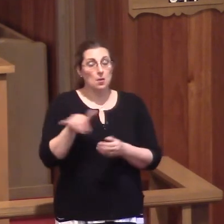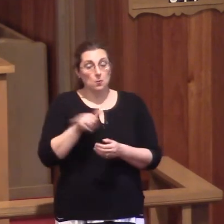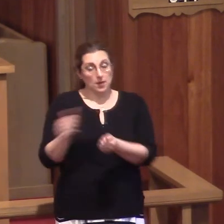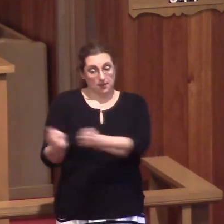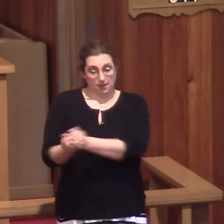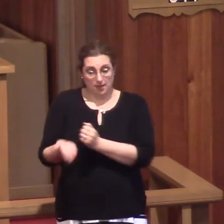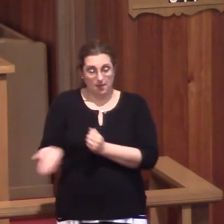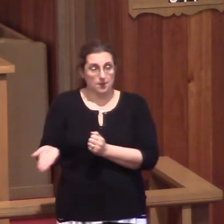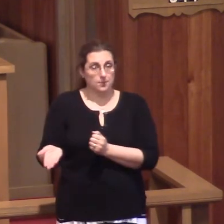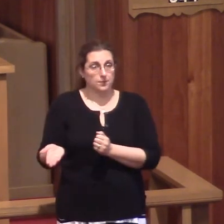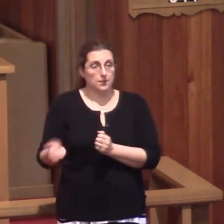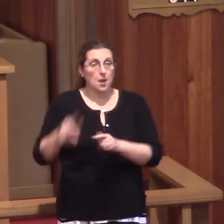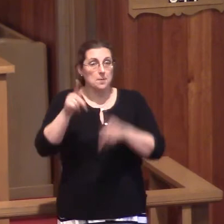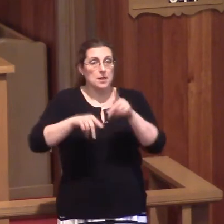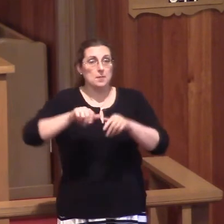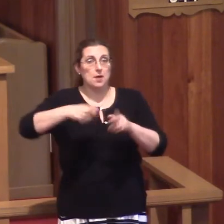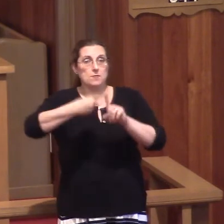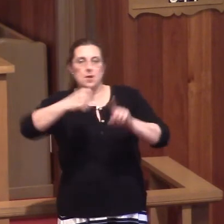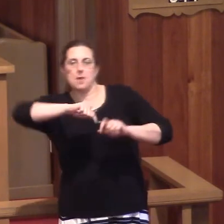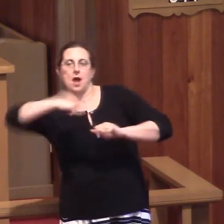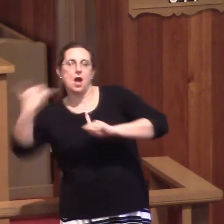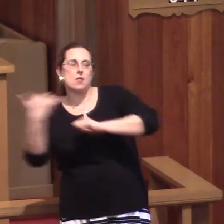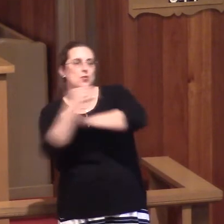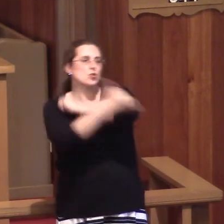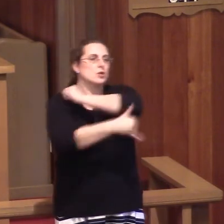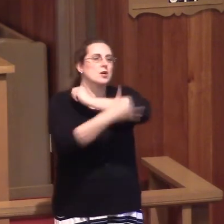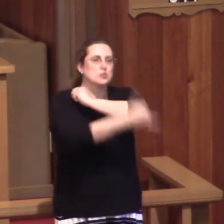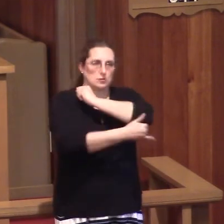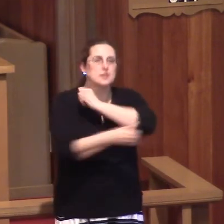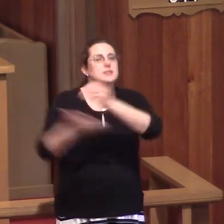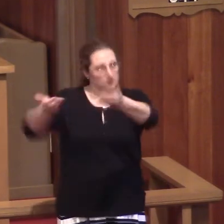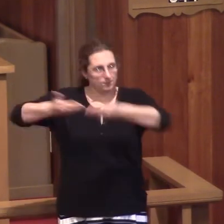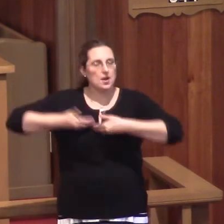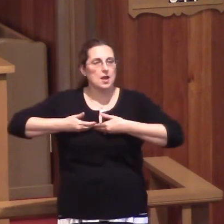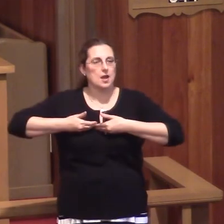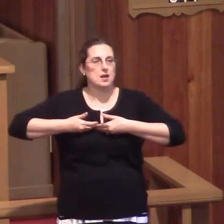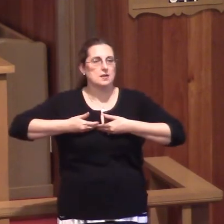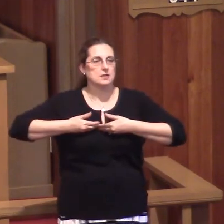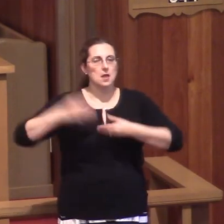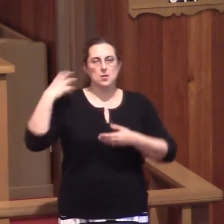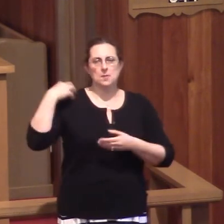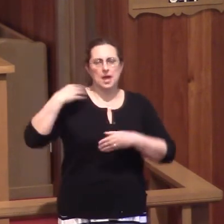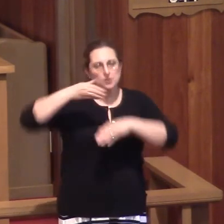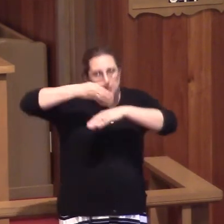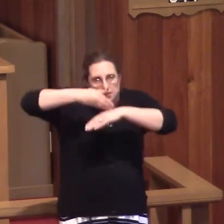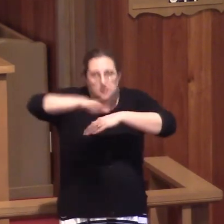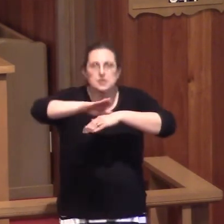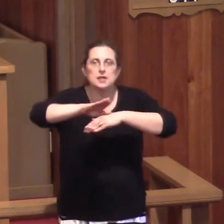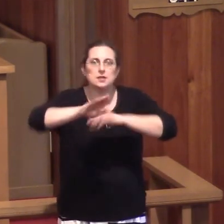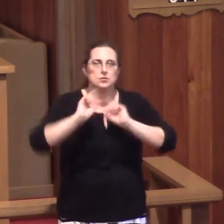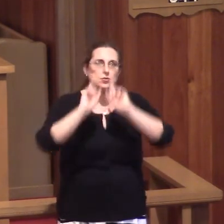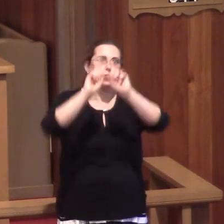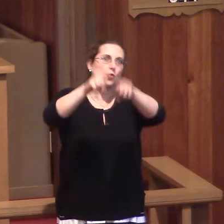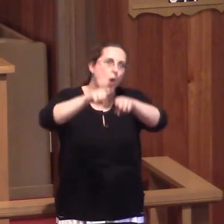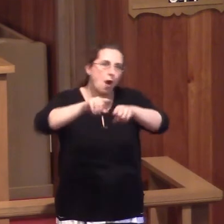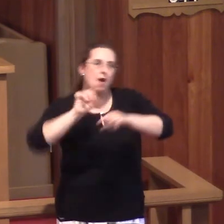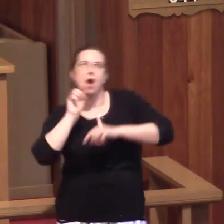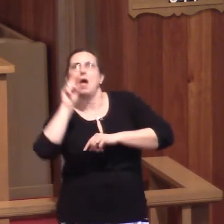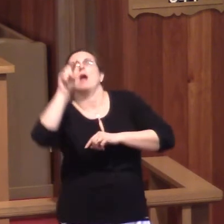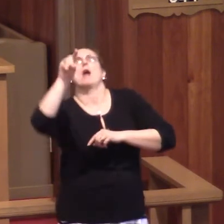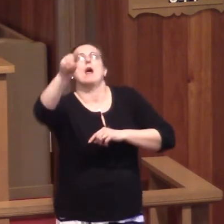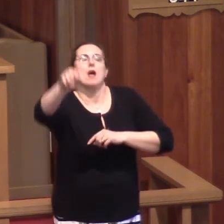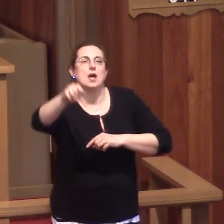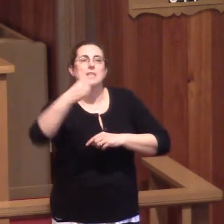The foreigners Were also invited To the feast. The master Sent his servant Out into the highways And hedges To